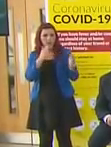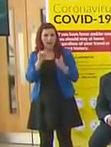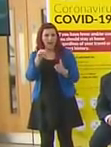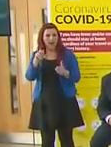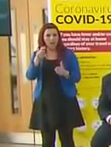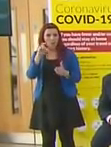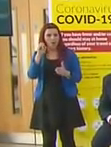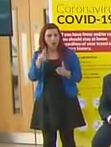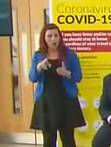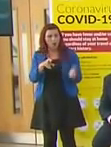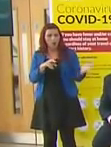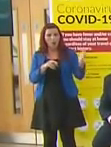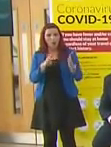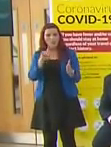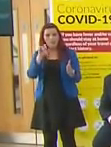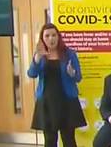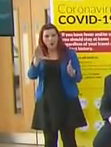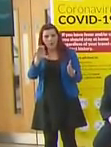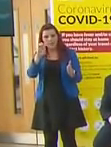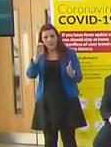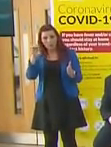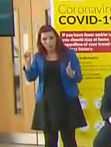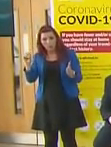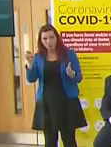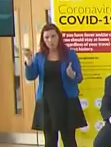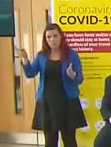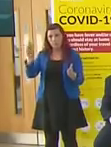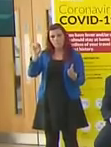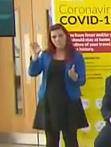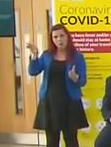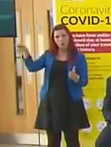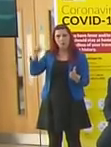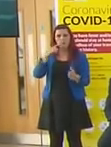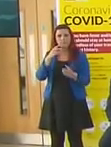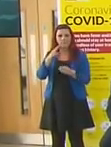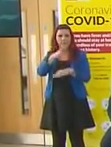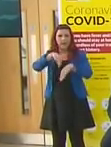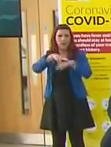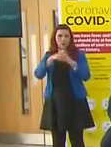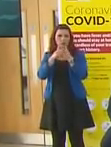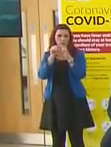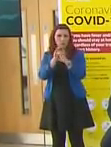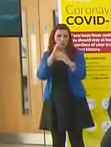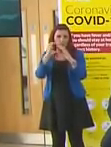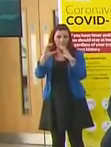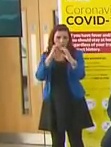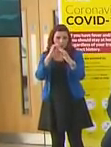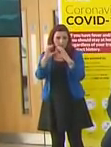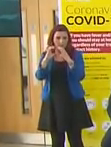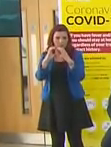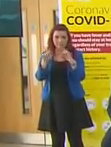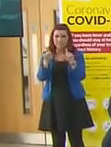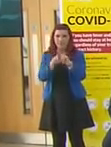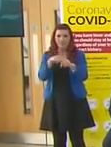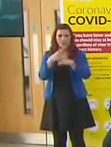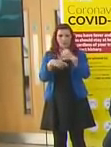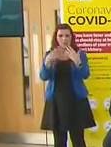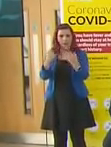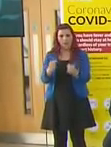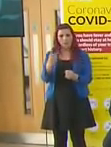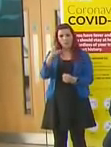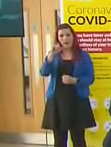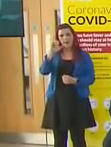Officer. And Paul Reid, CEO, HSE. And I'm Paul Connors, National Director of Communications, HSE, and our two Irish